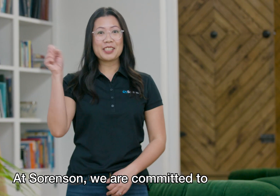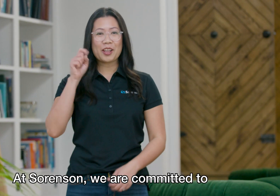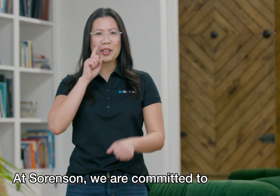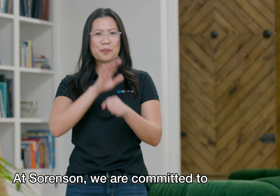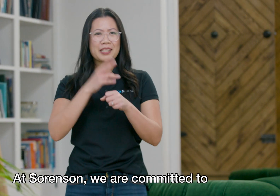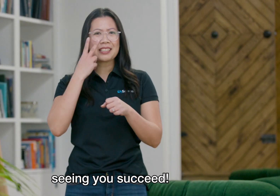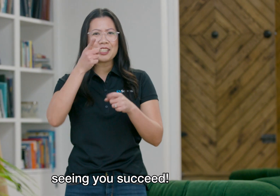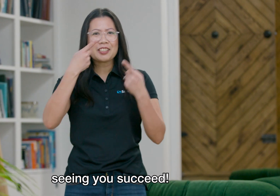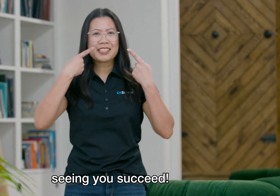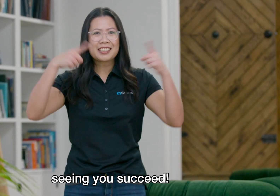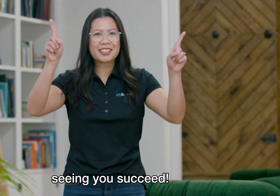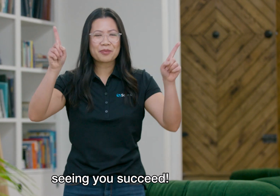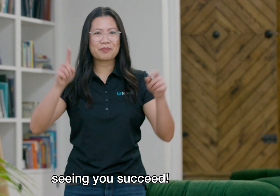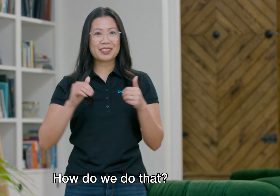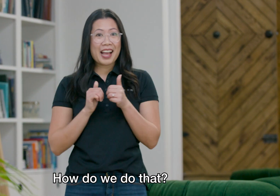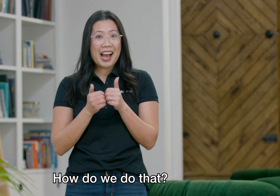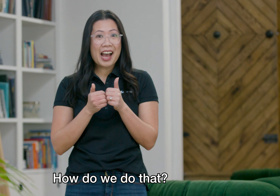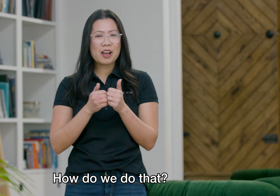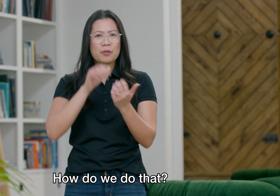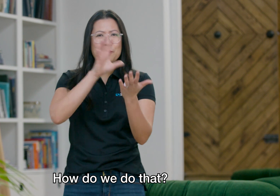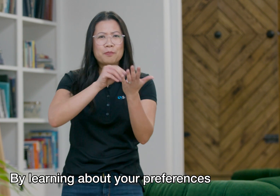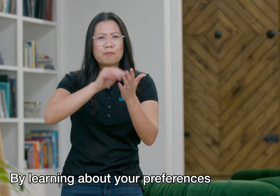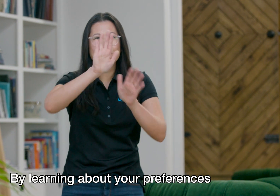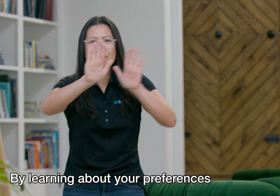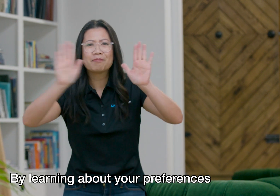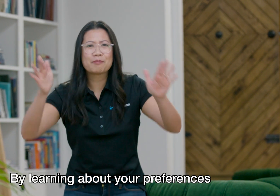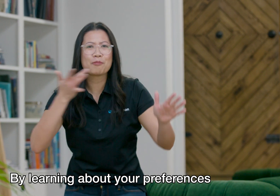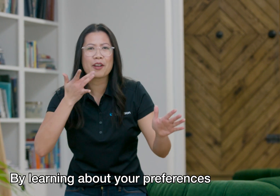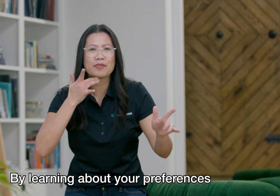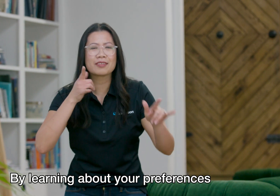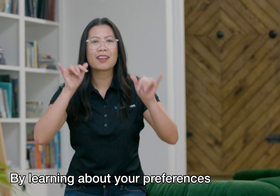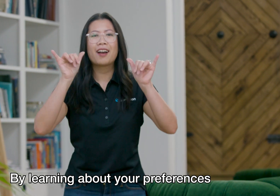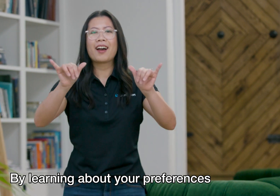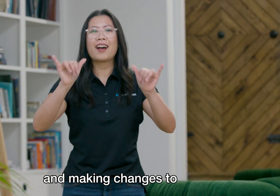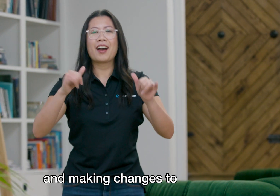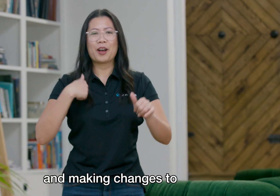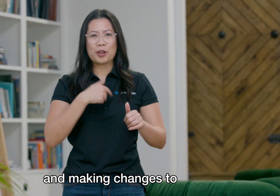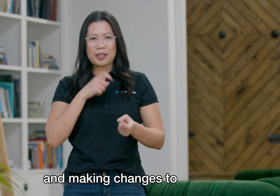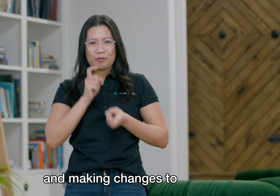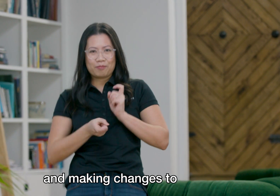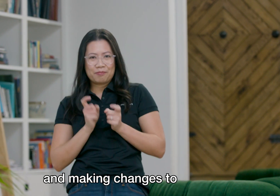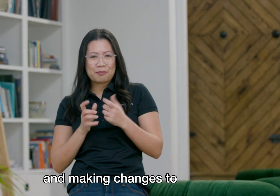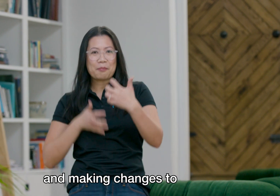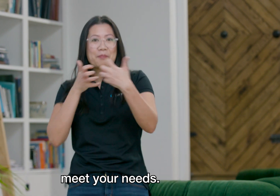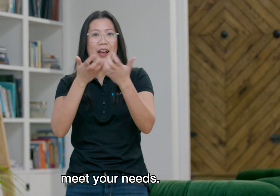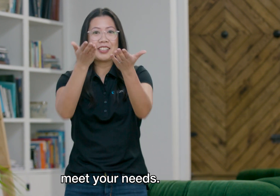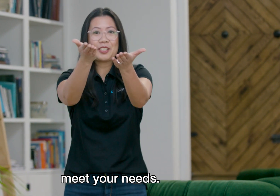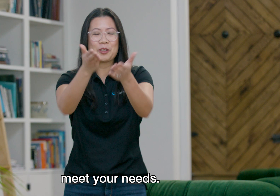Sorenson, we are committed to seeing you succeed. How do we do that? By learning about your preferences and making changes to